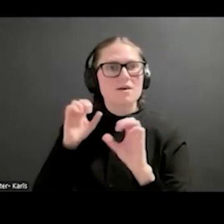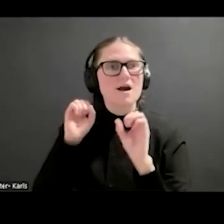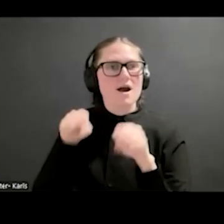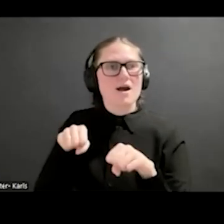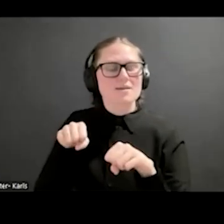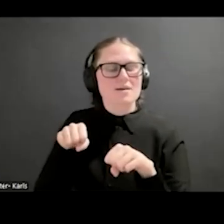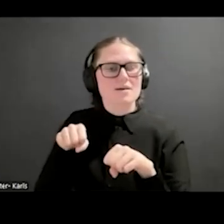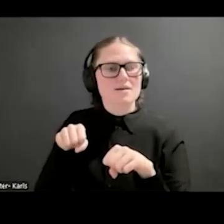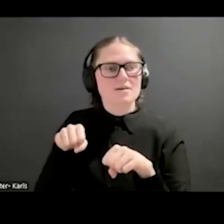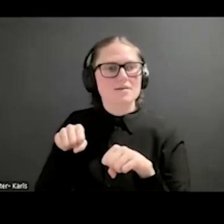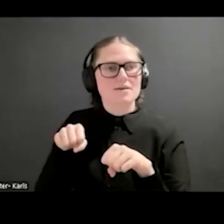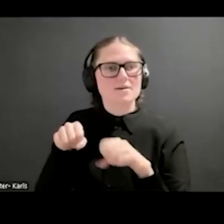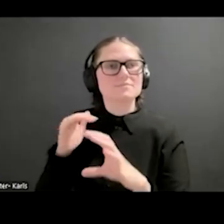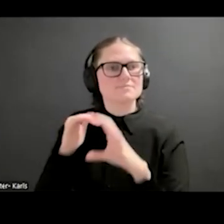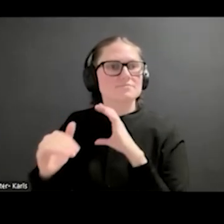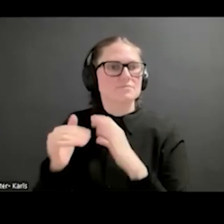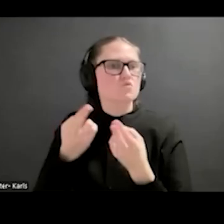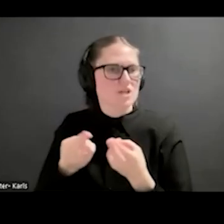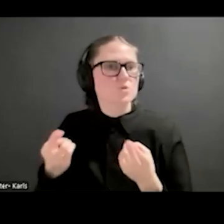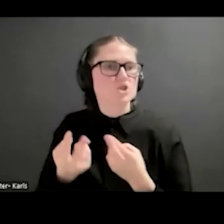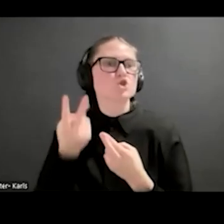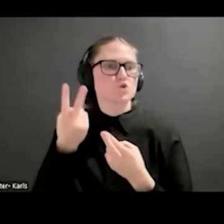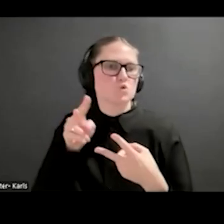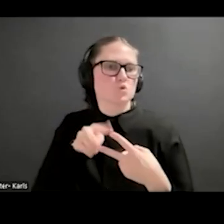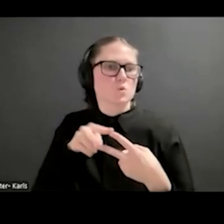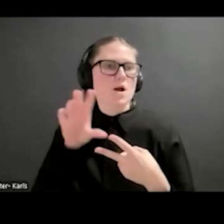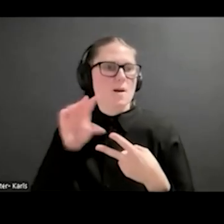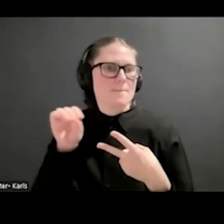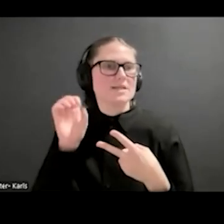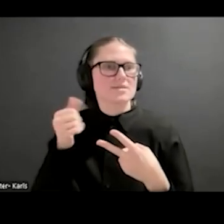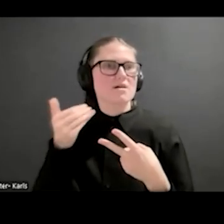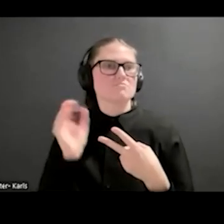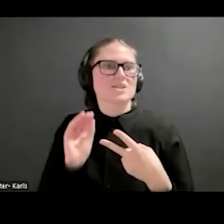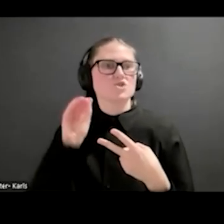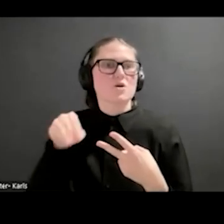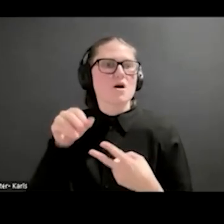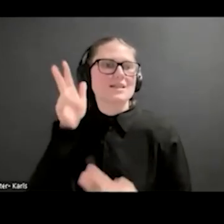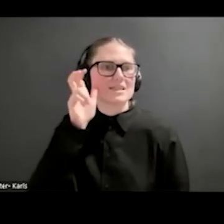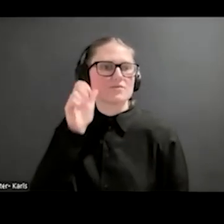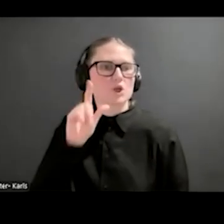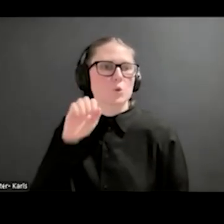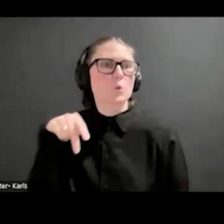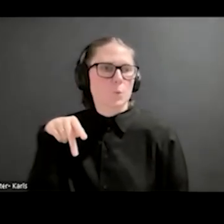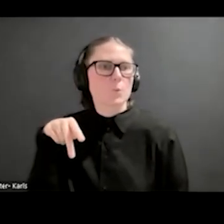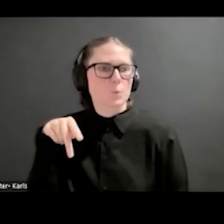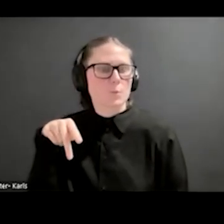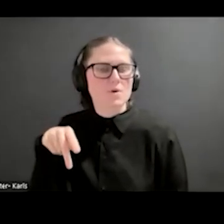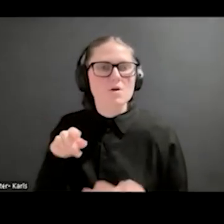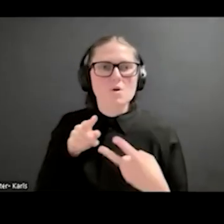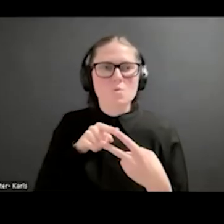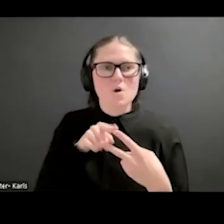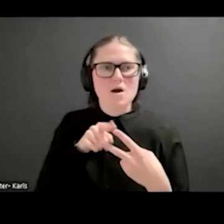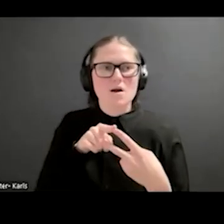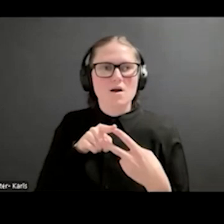you 2 sources of companies that can install hearing loops. One of them is